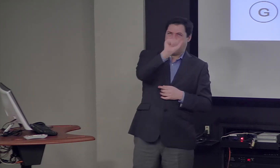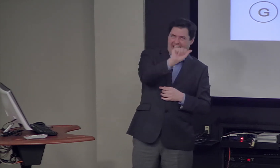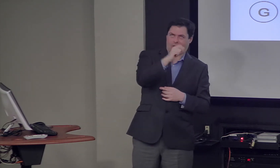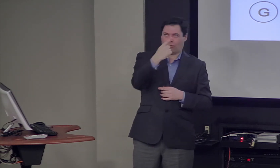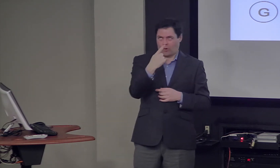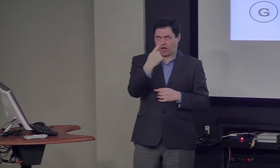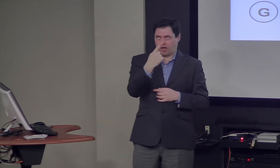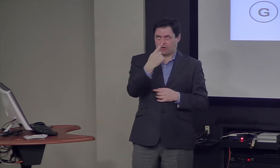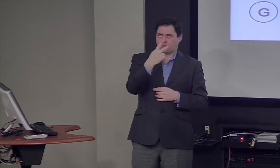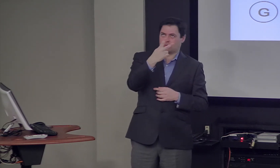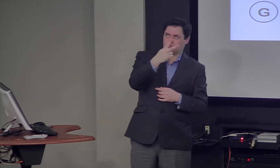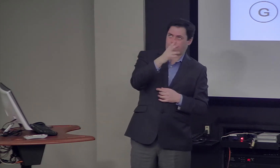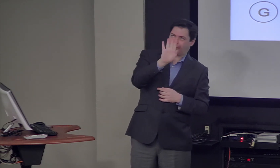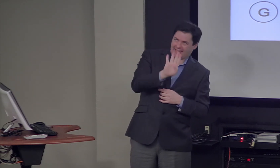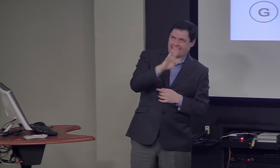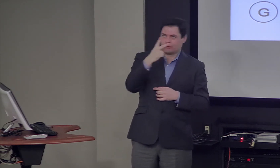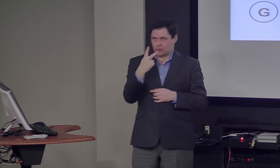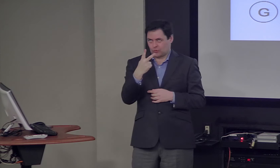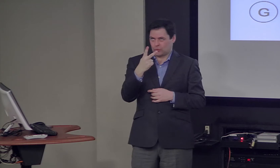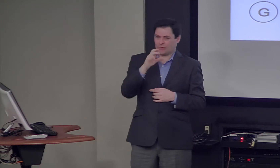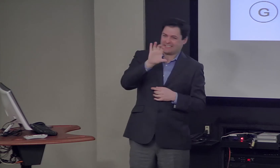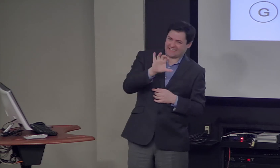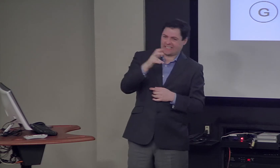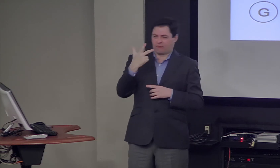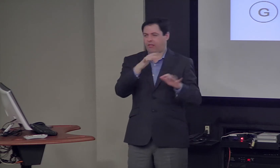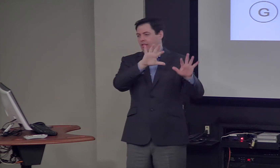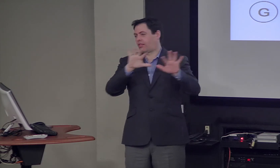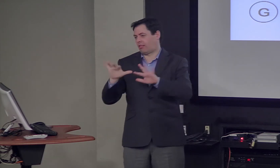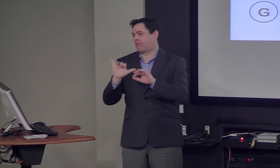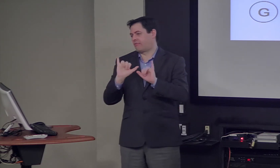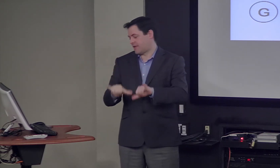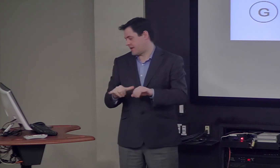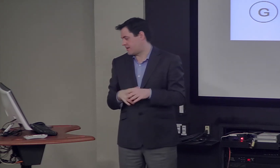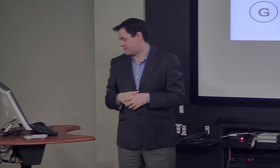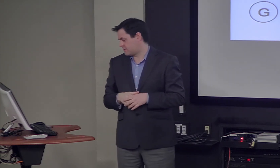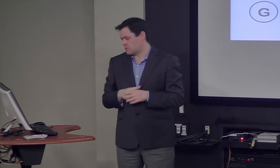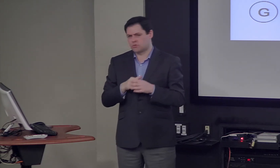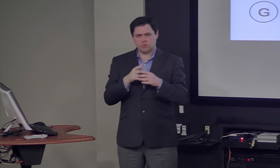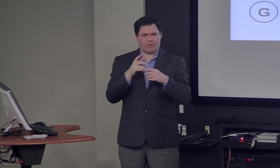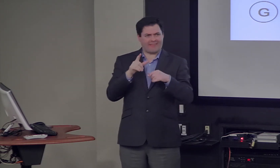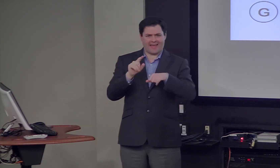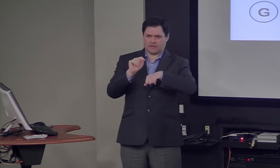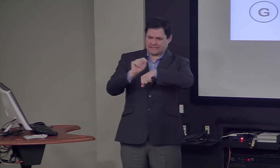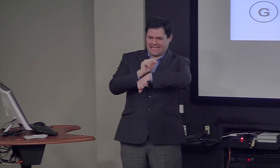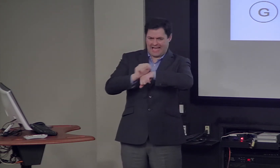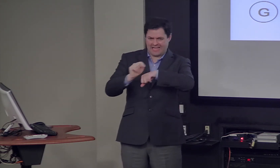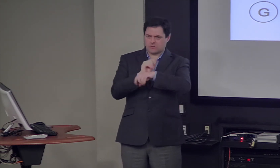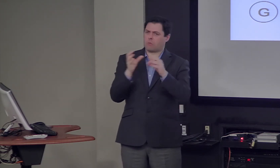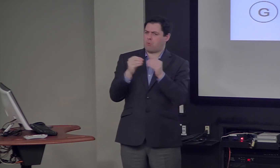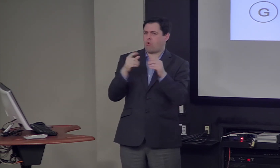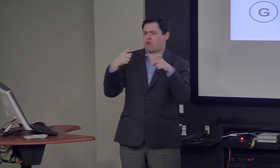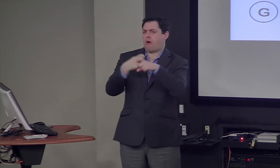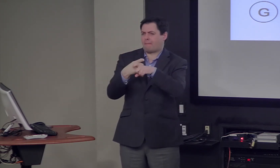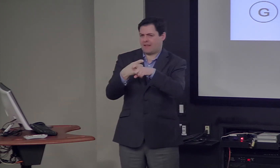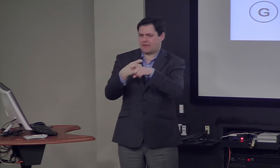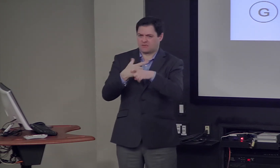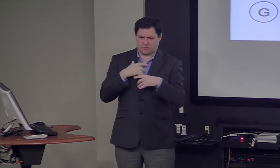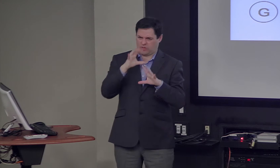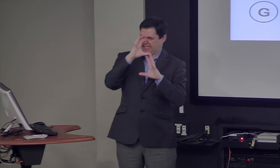letters that correspond with what you found previously. So if it's A1, the next 2 numbers would be, or the next 2 circles would be around